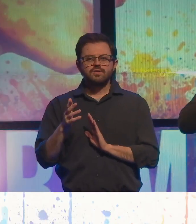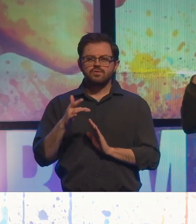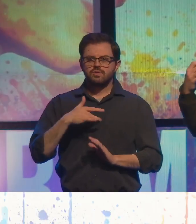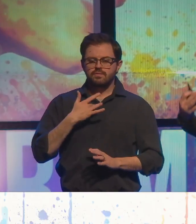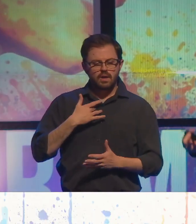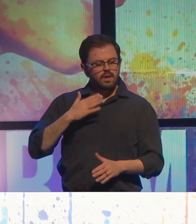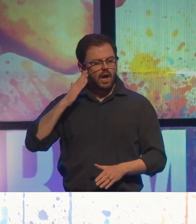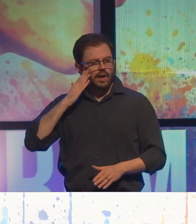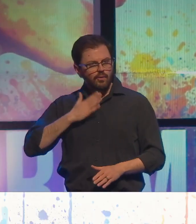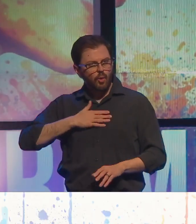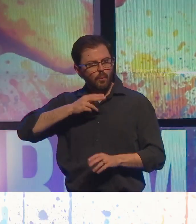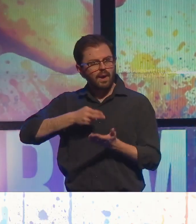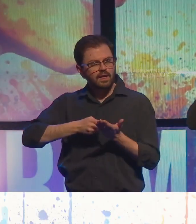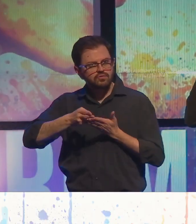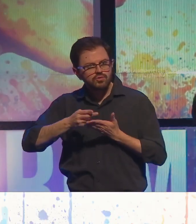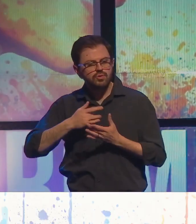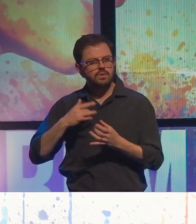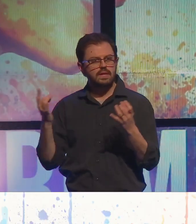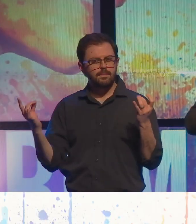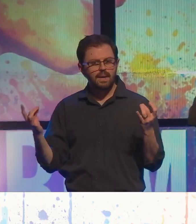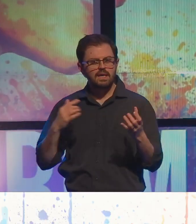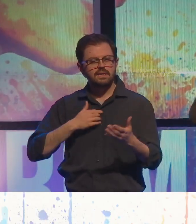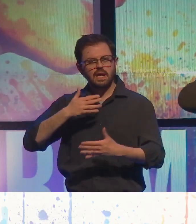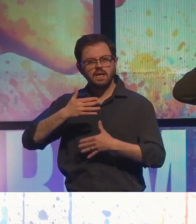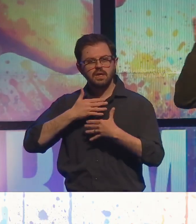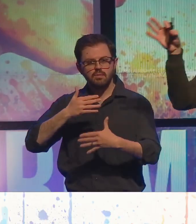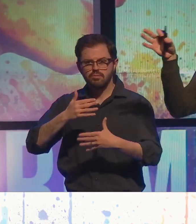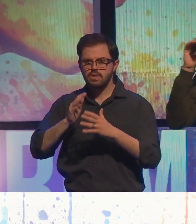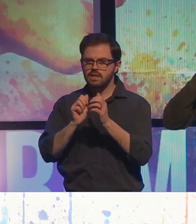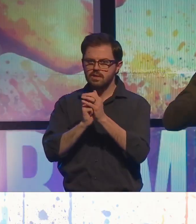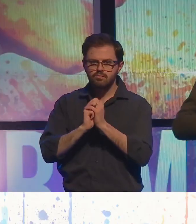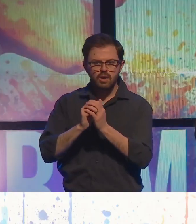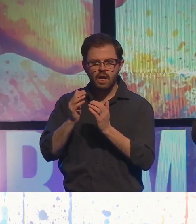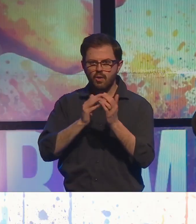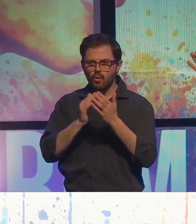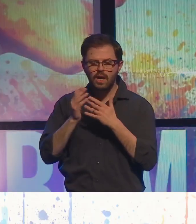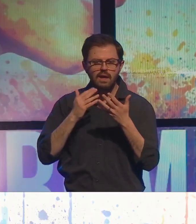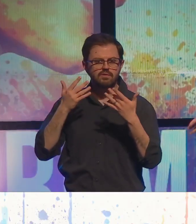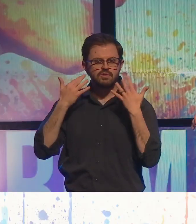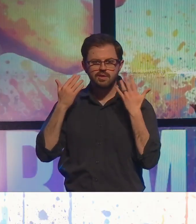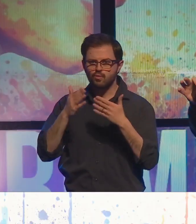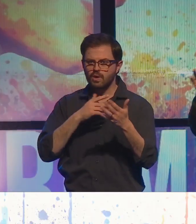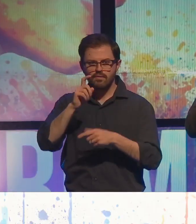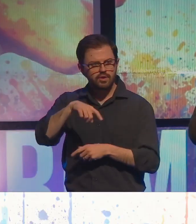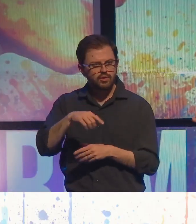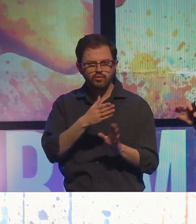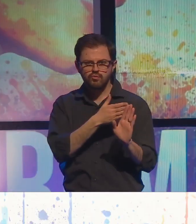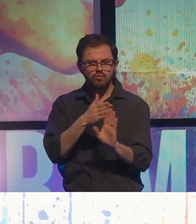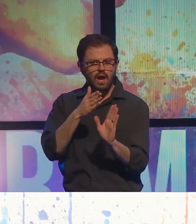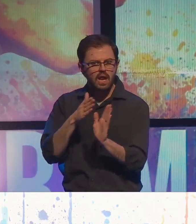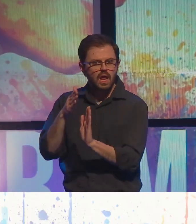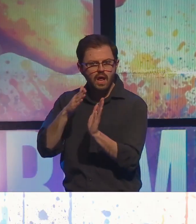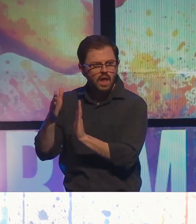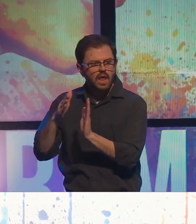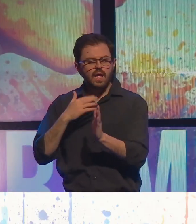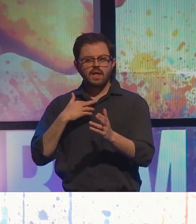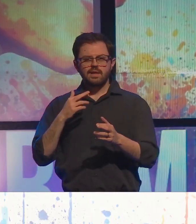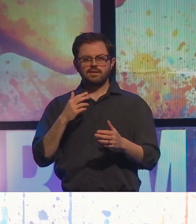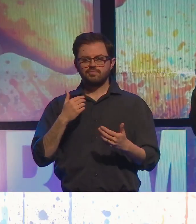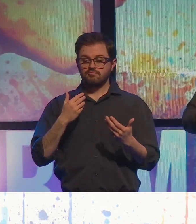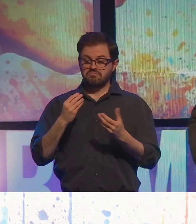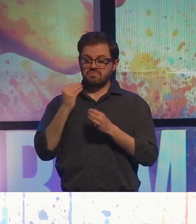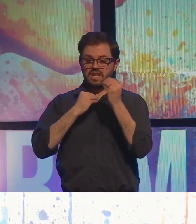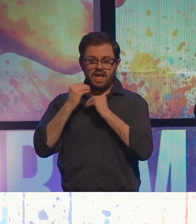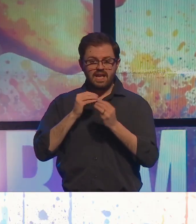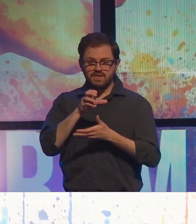truth. You did some meditative practice. You breathed. You prayed. You sang a worship song, whatever it might be that gets you in the zone. You had a piece of cake.